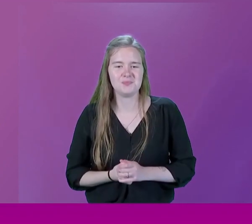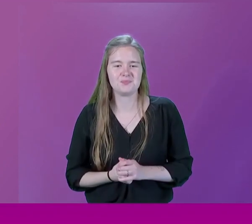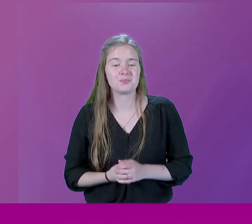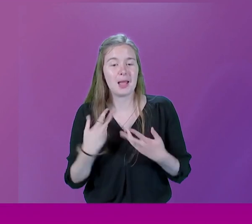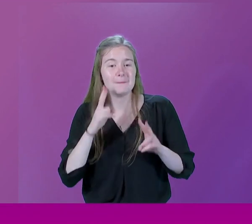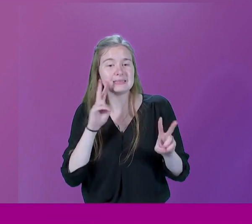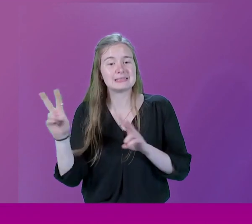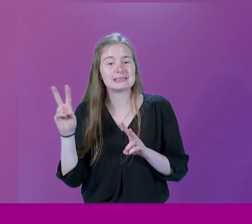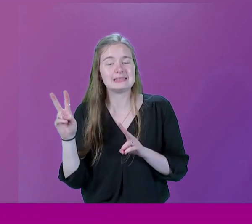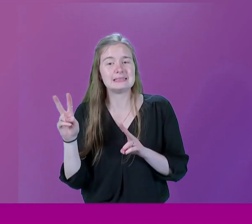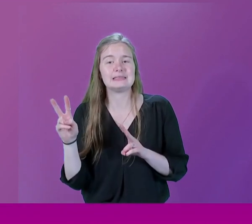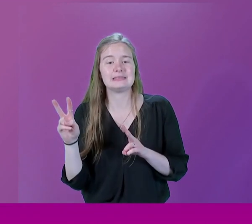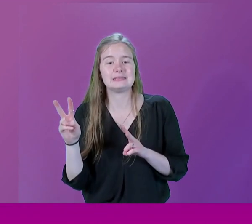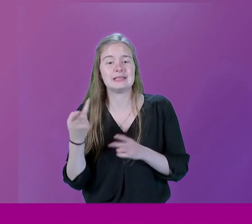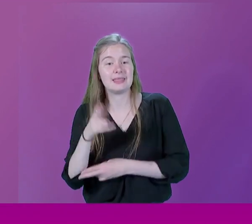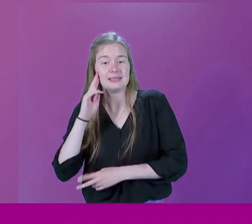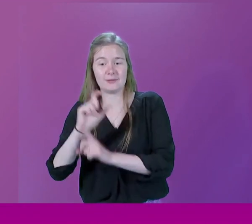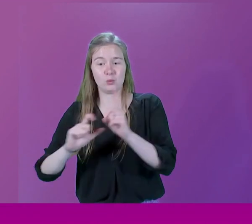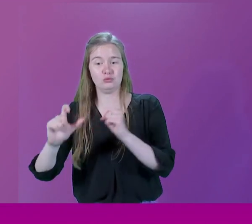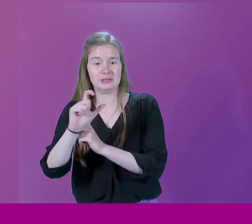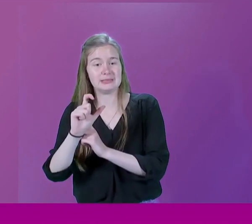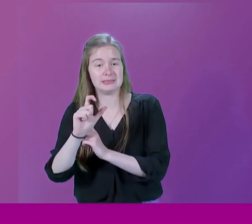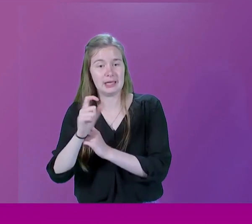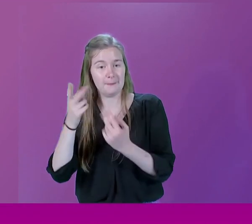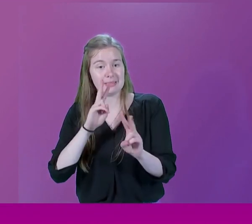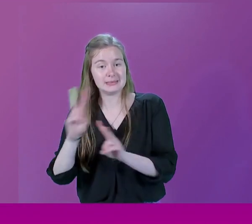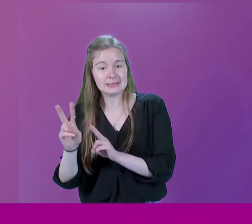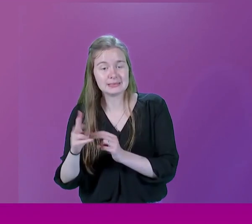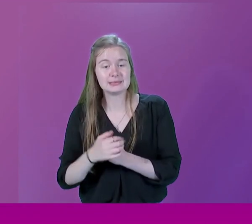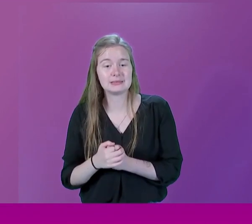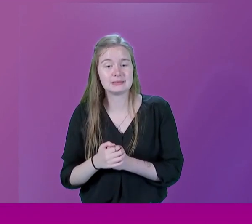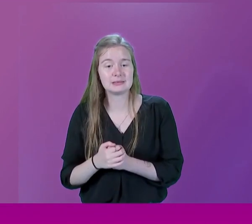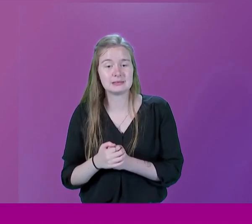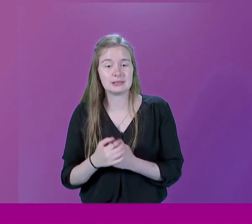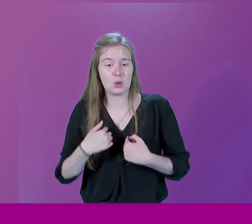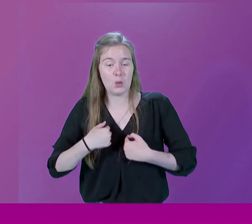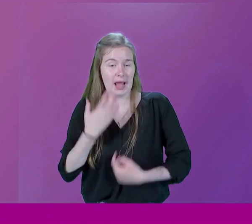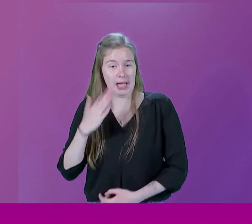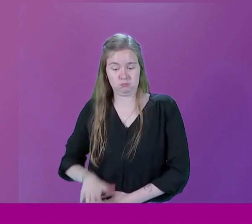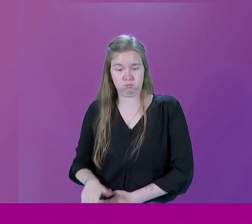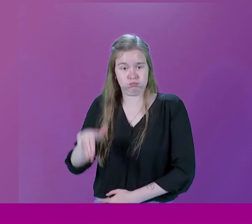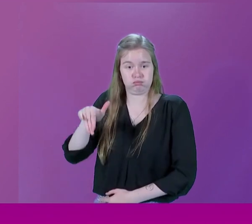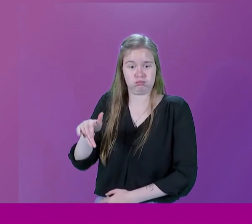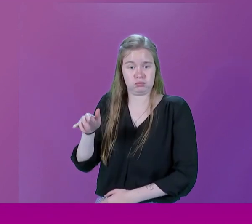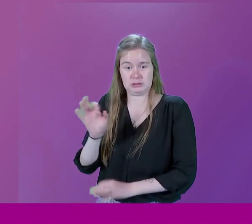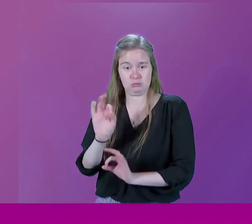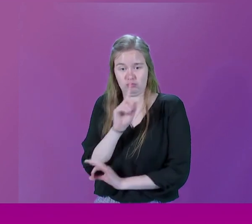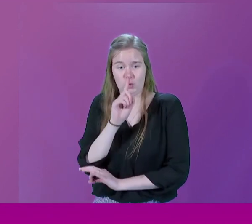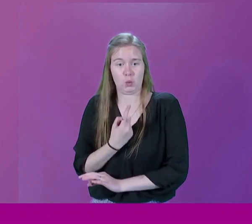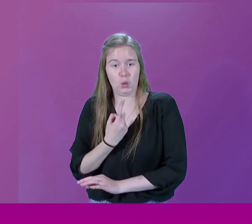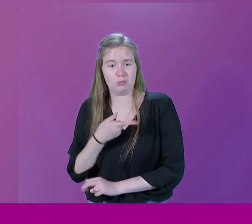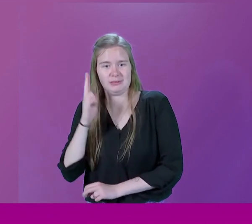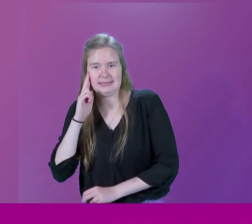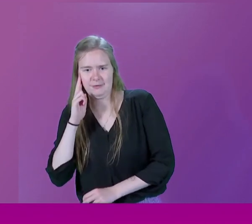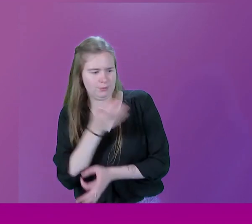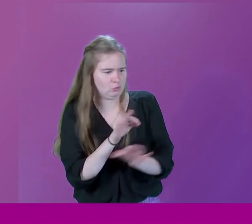obviously in the deaf community, where, you know, we went from when I was growing up, where there's no way you could put